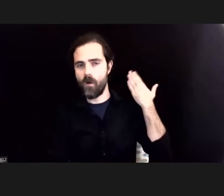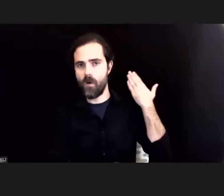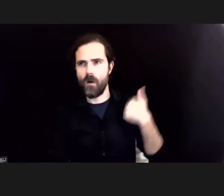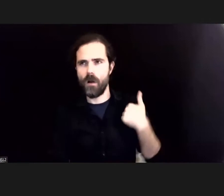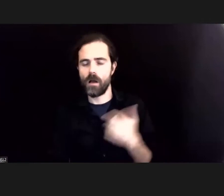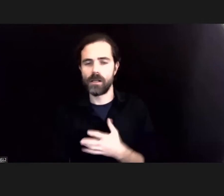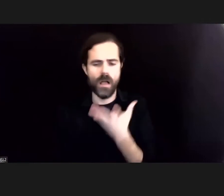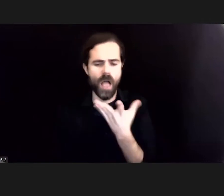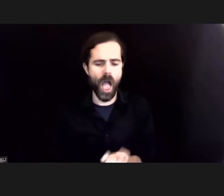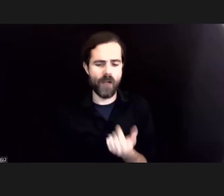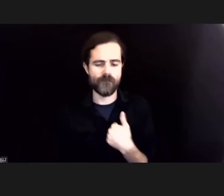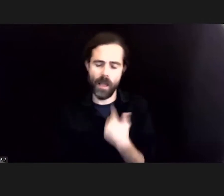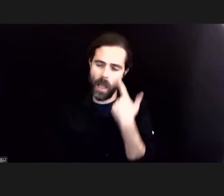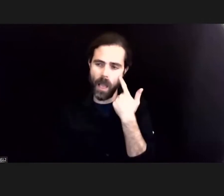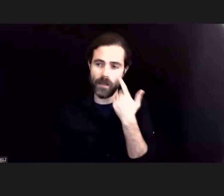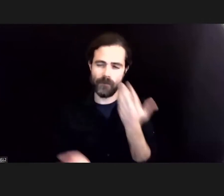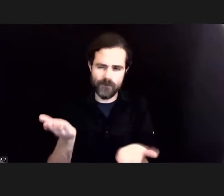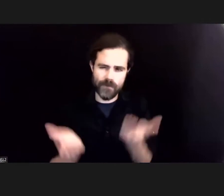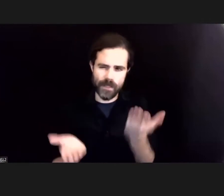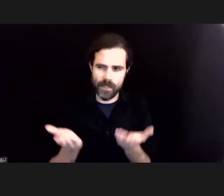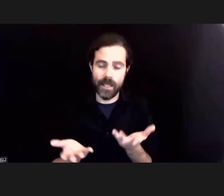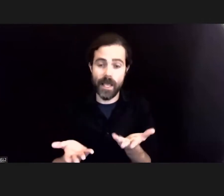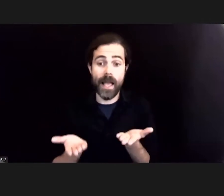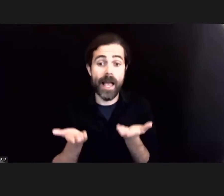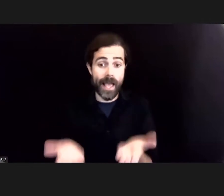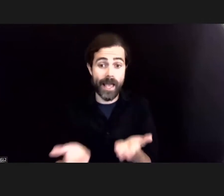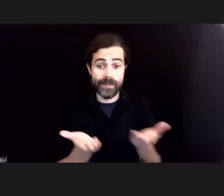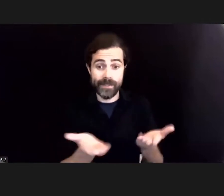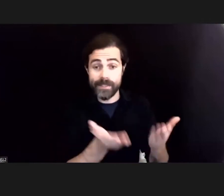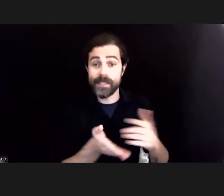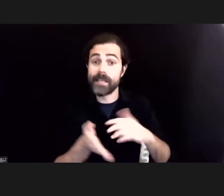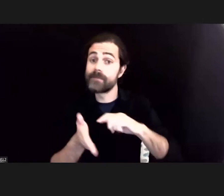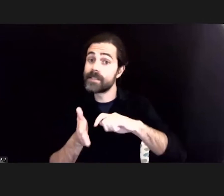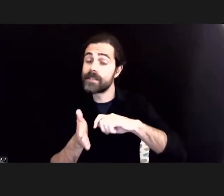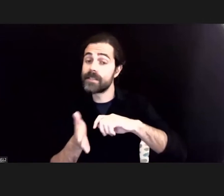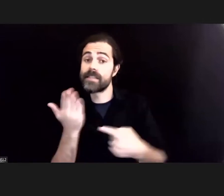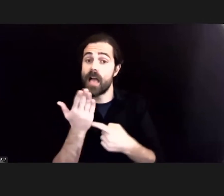evaluating the assistive technologies market by 2023.